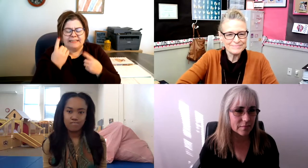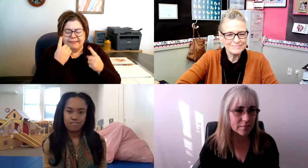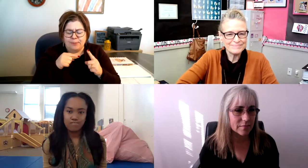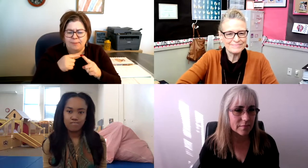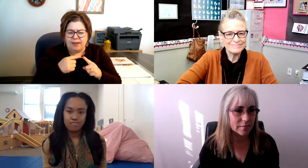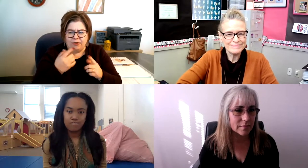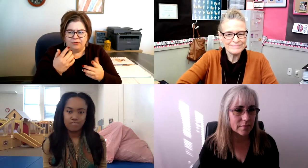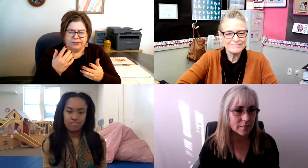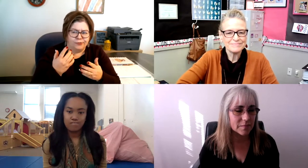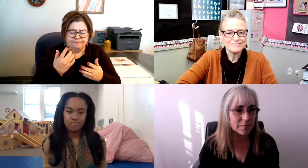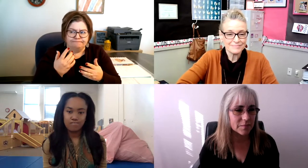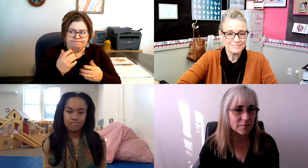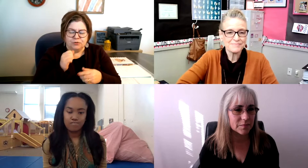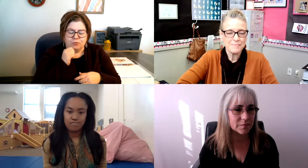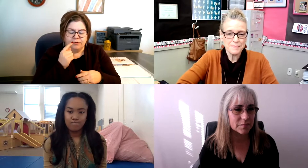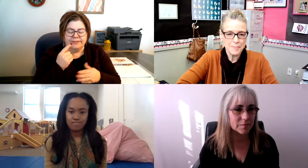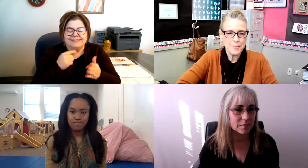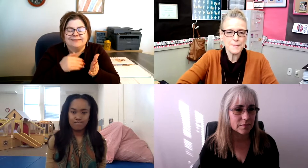Okay. Yeah,